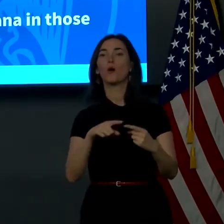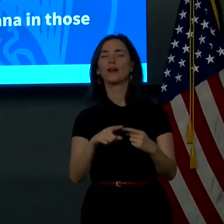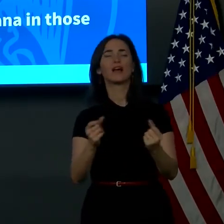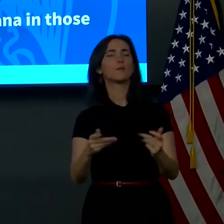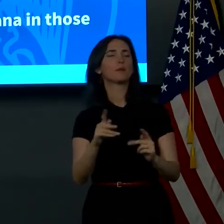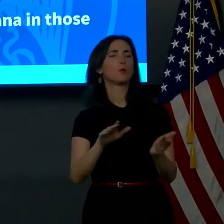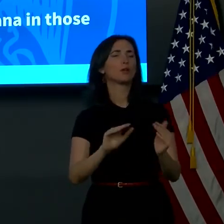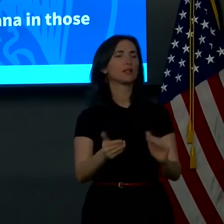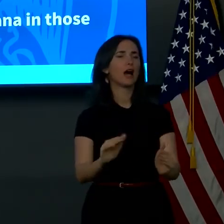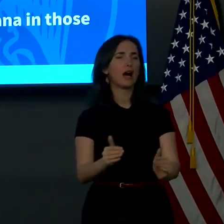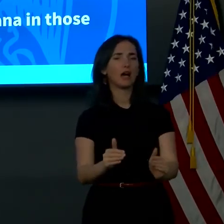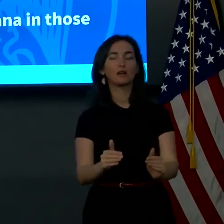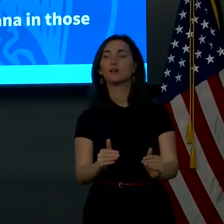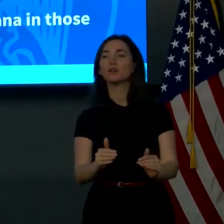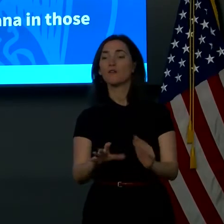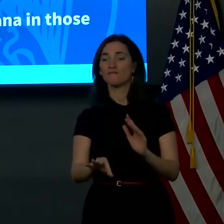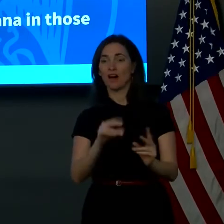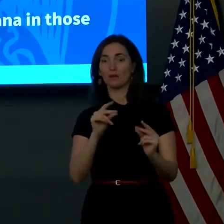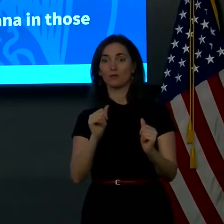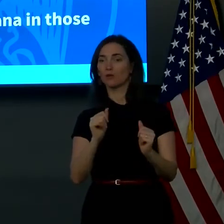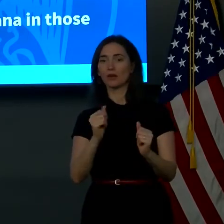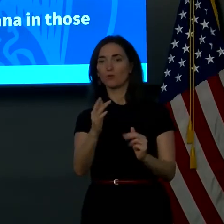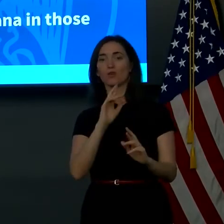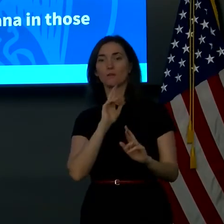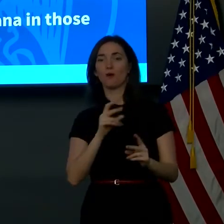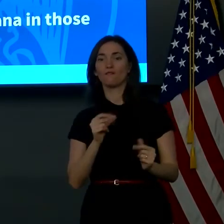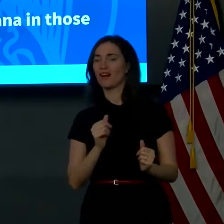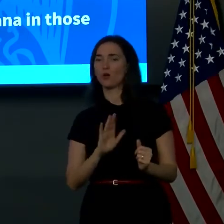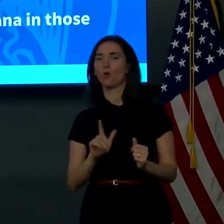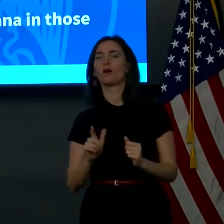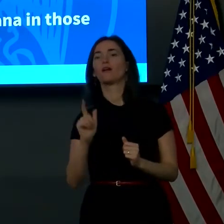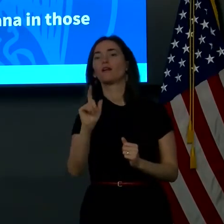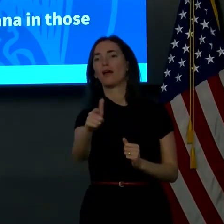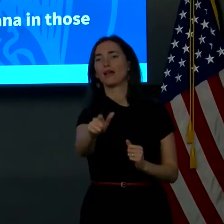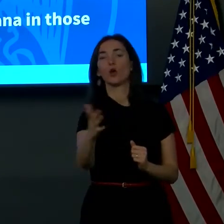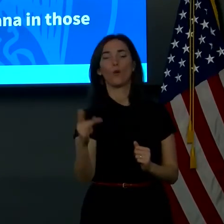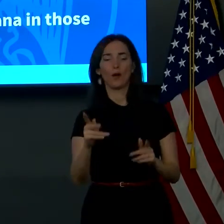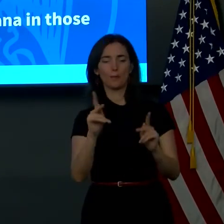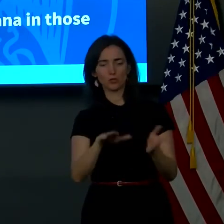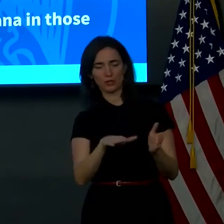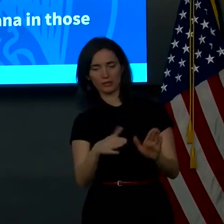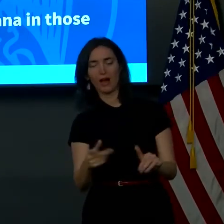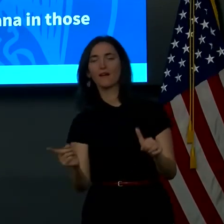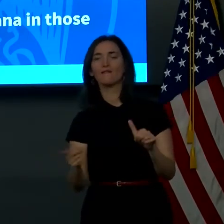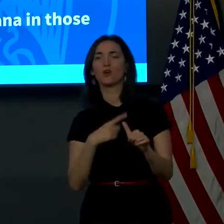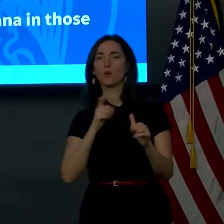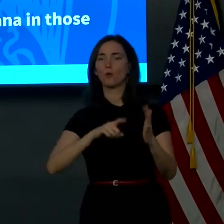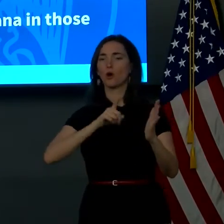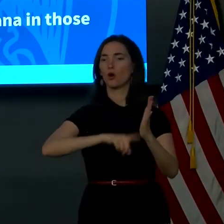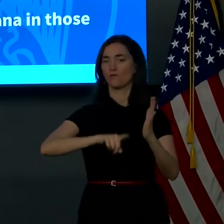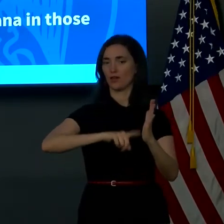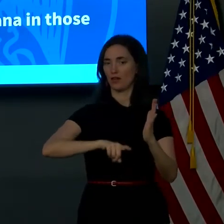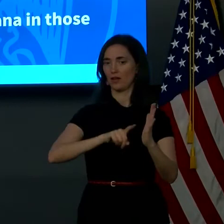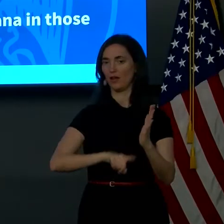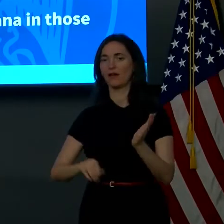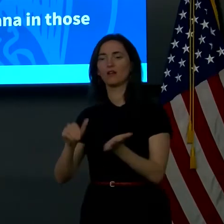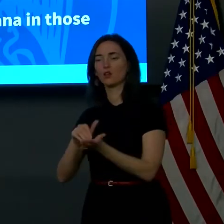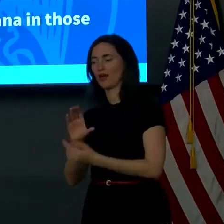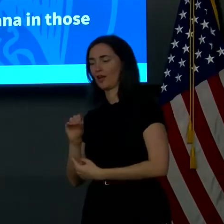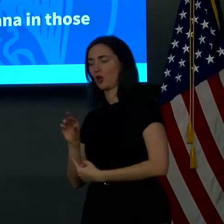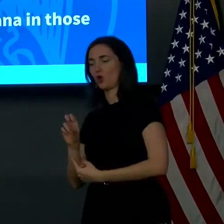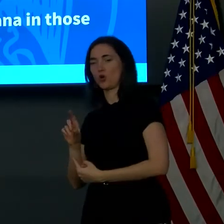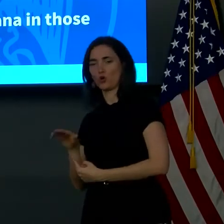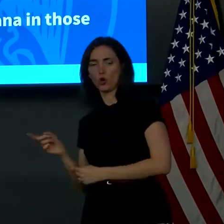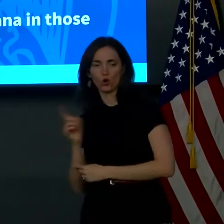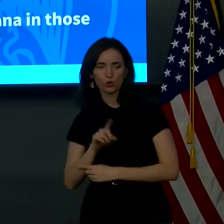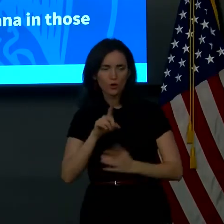two after that individual died. These cases all get investigated. Coroners do a report, an investigation, and they get